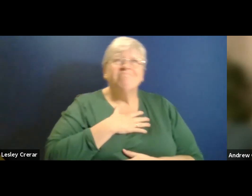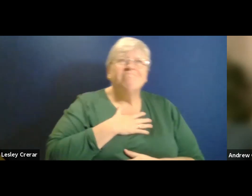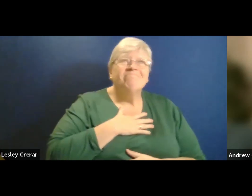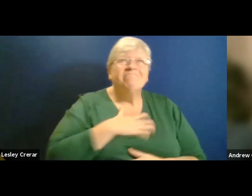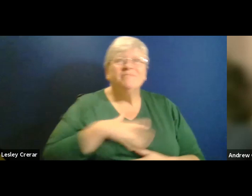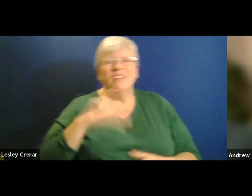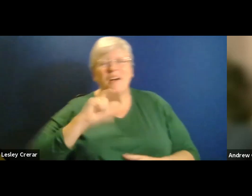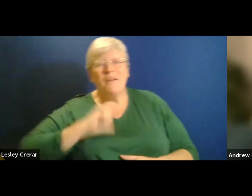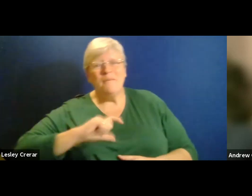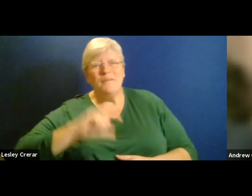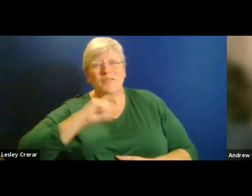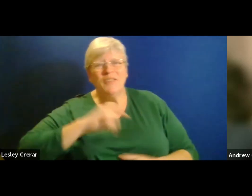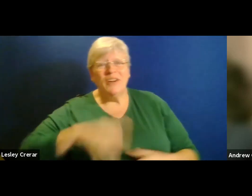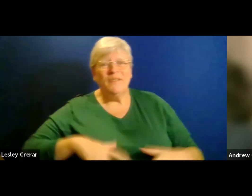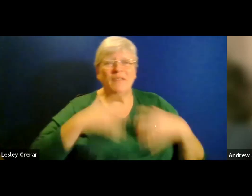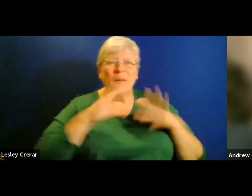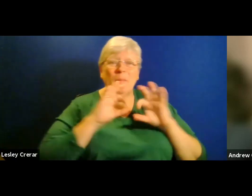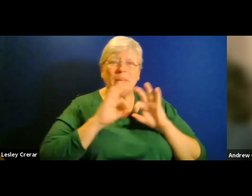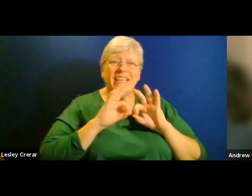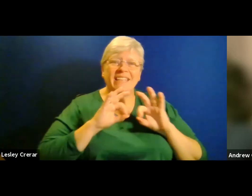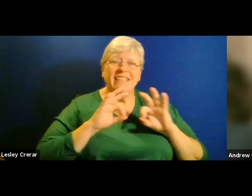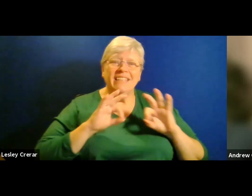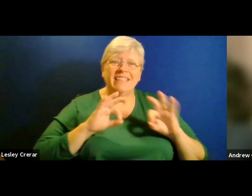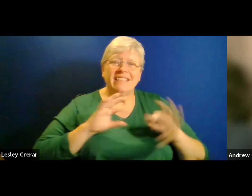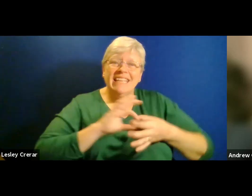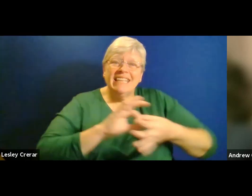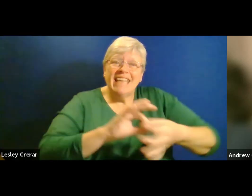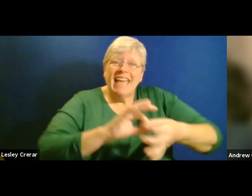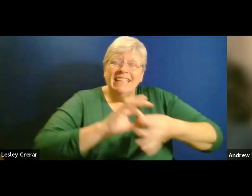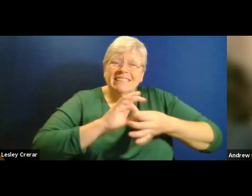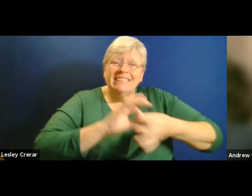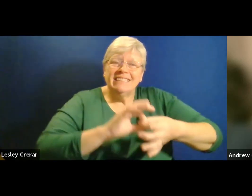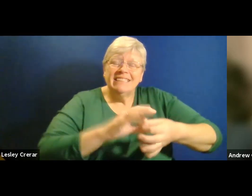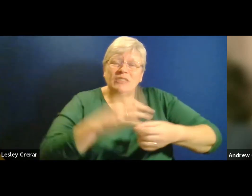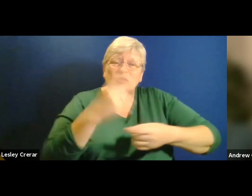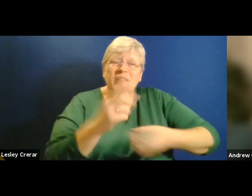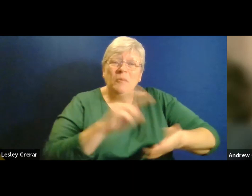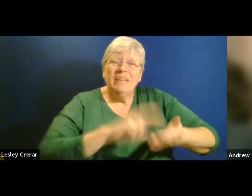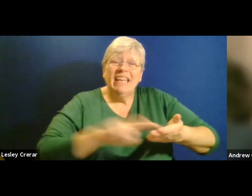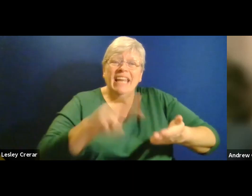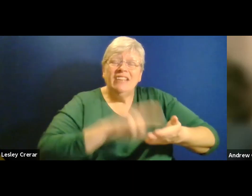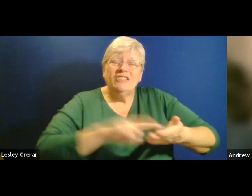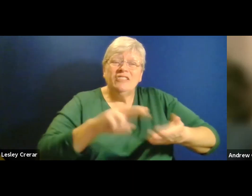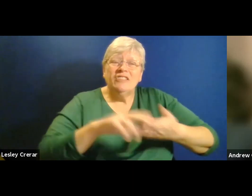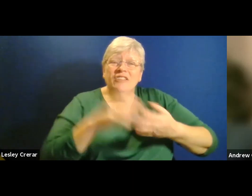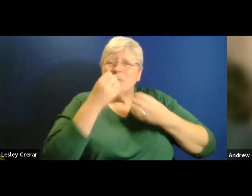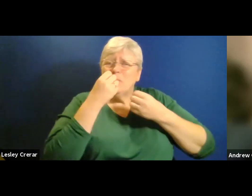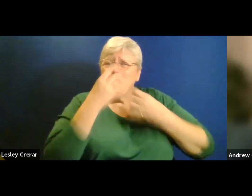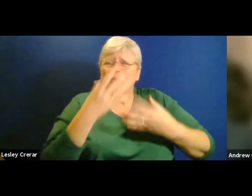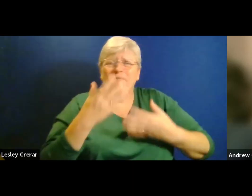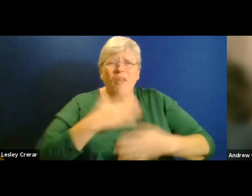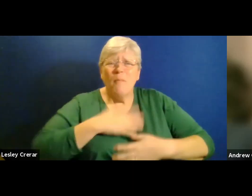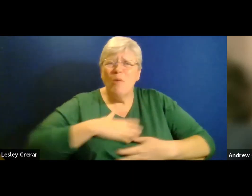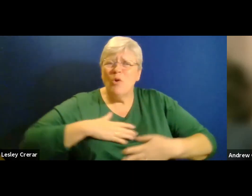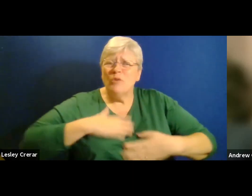comfort. She felt at peace. She felt connected to someone, to a nature that grew such beautiful, elegant expressions of emotion.